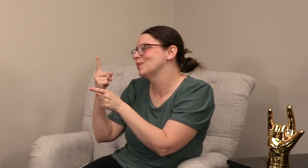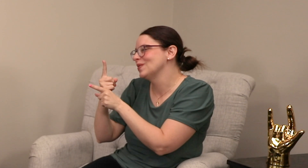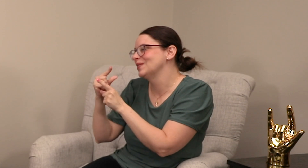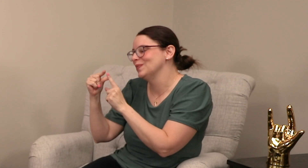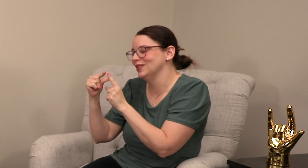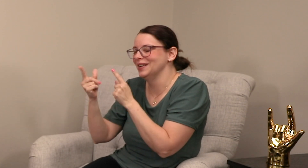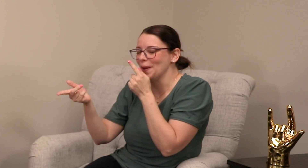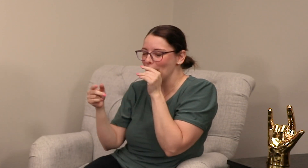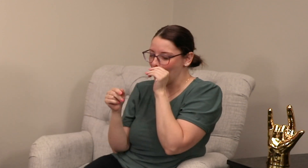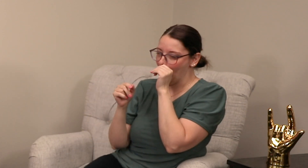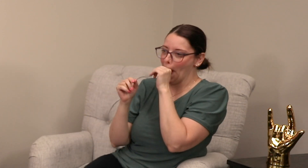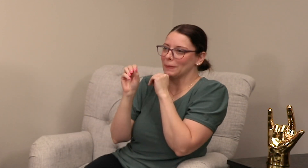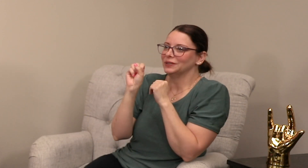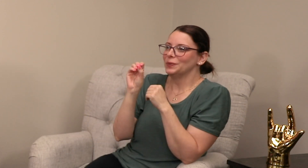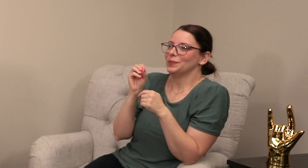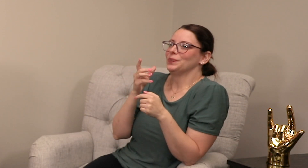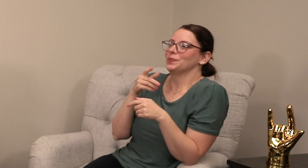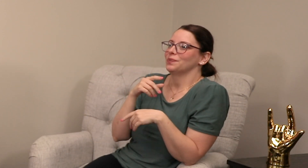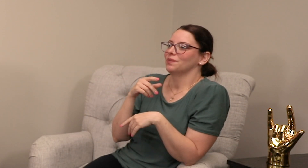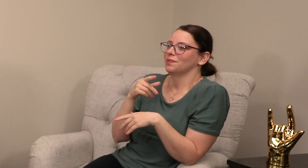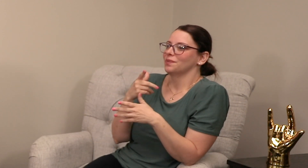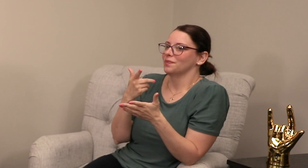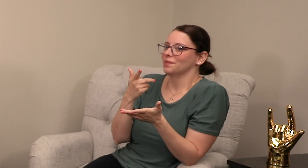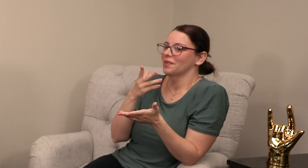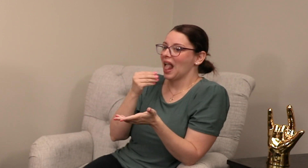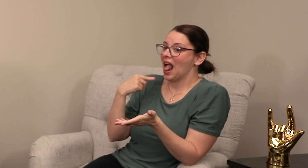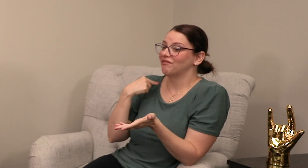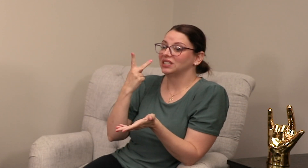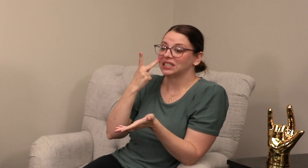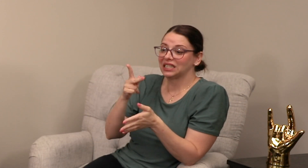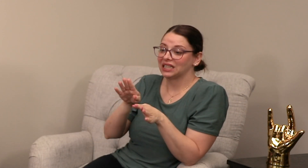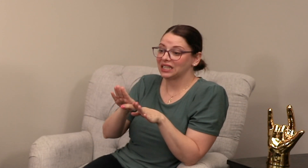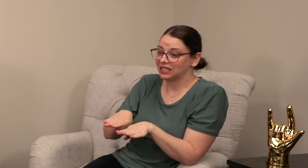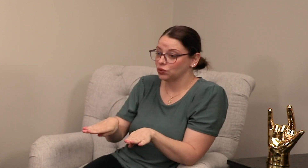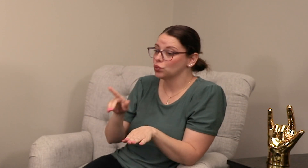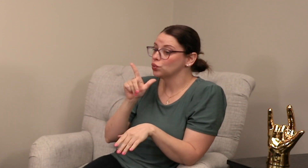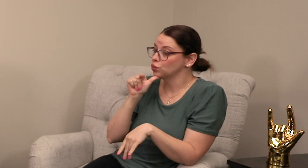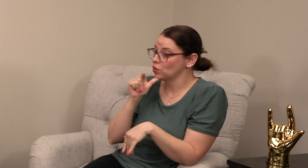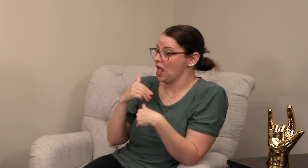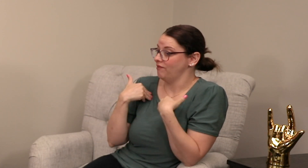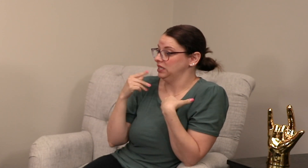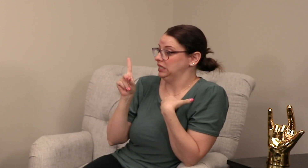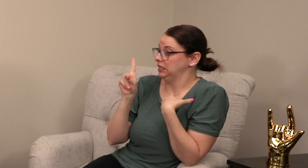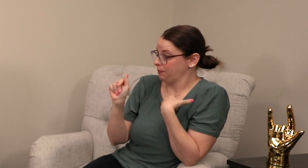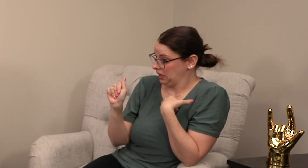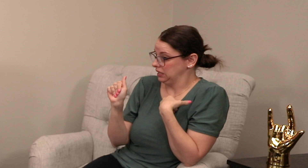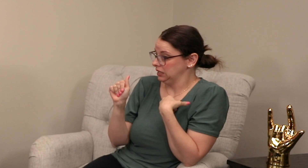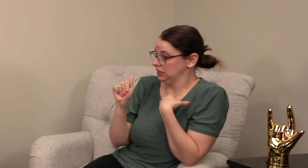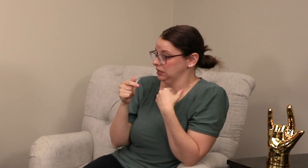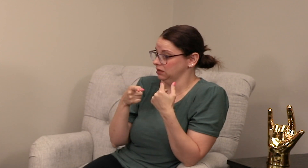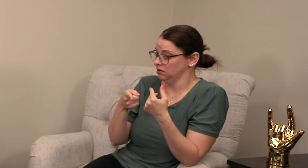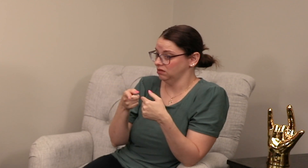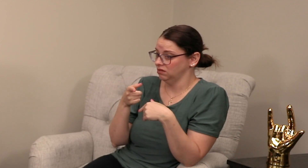center. Right, right. Yeah, that's the word I was looking for. So I see children who have